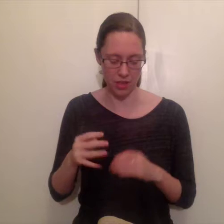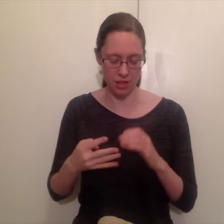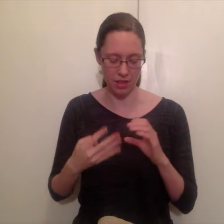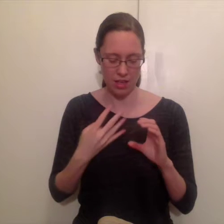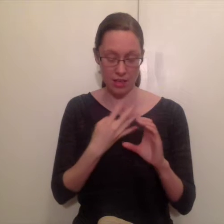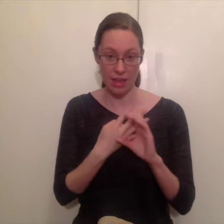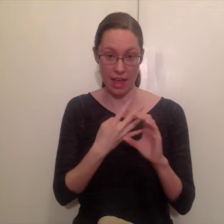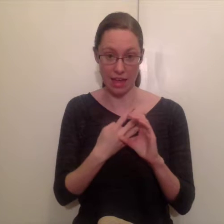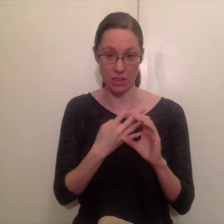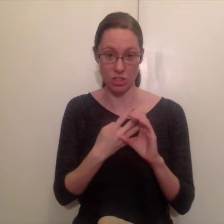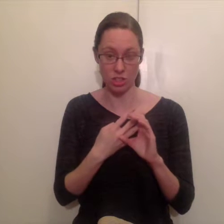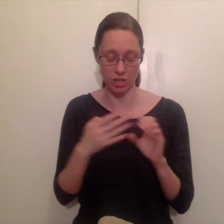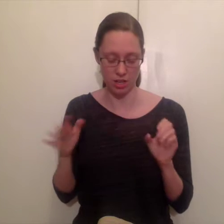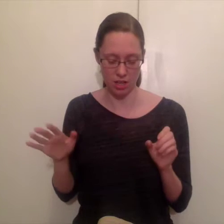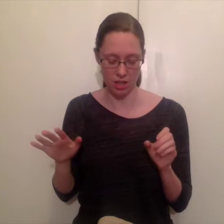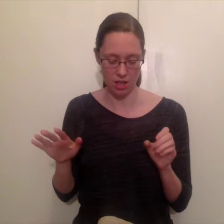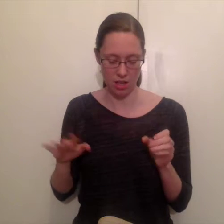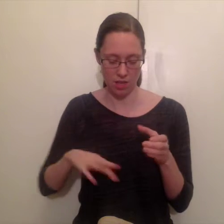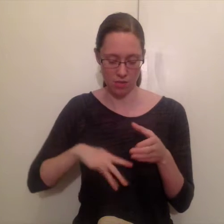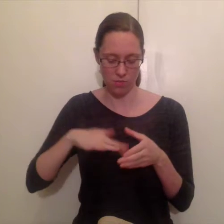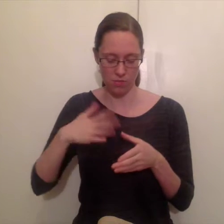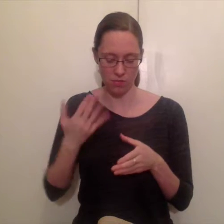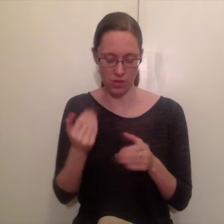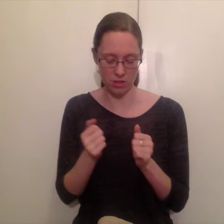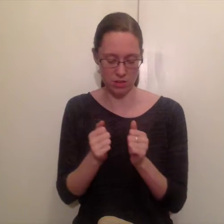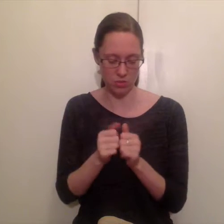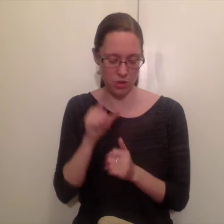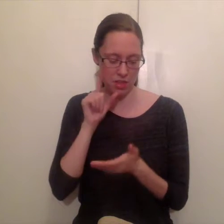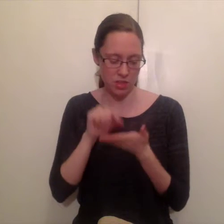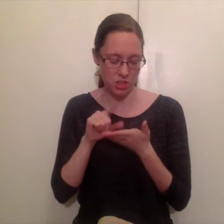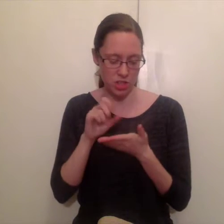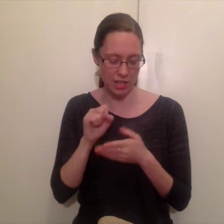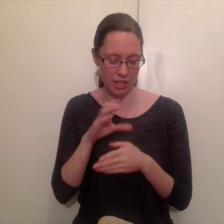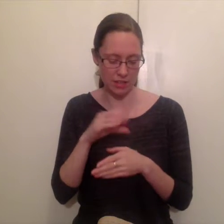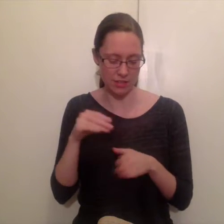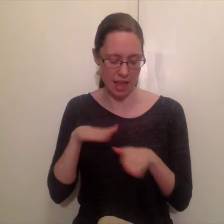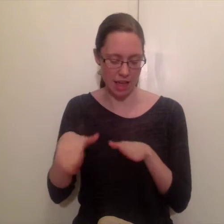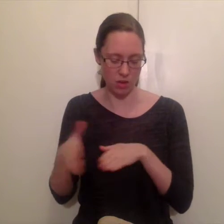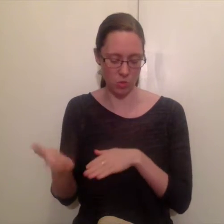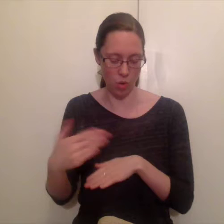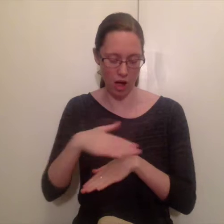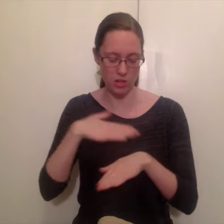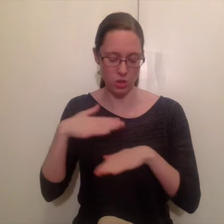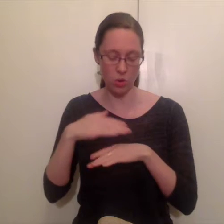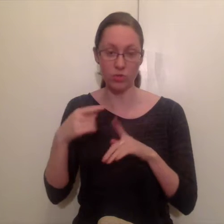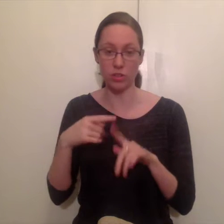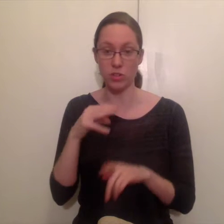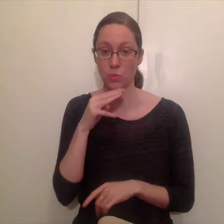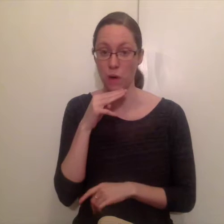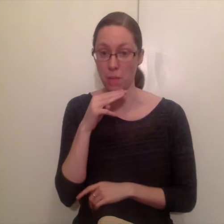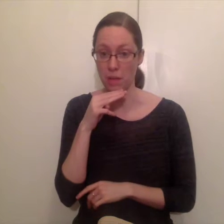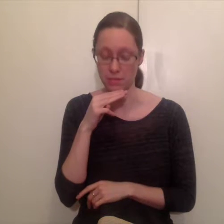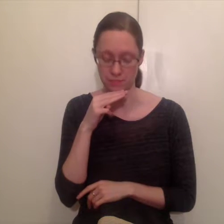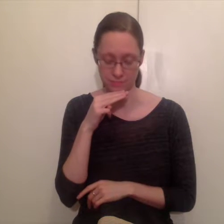the cage filled with chickens and walked over to Mama.